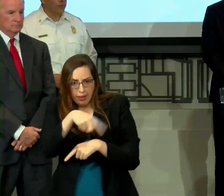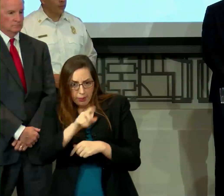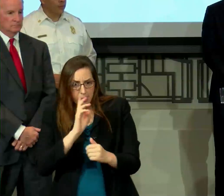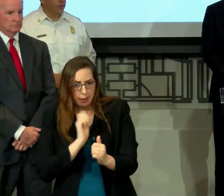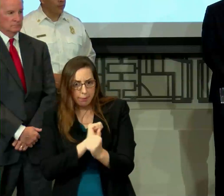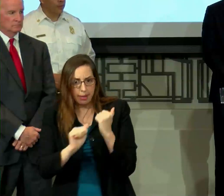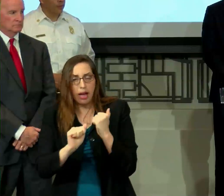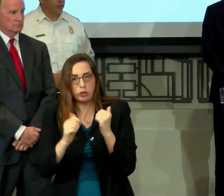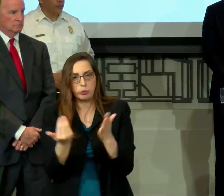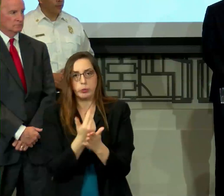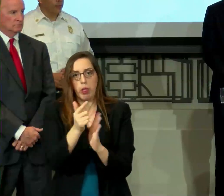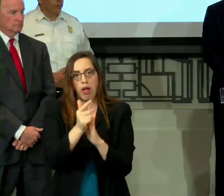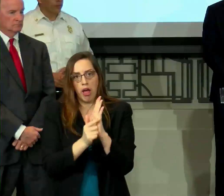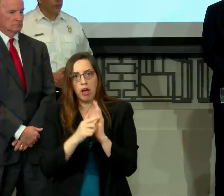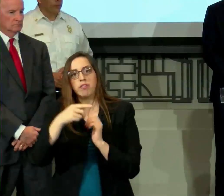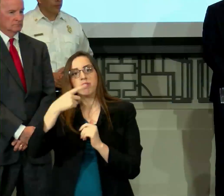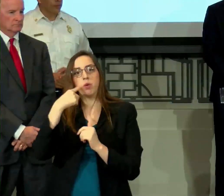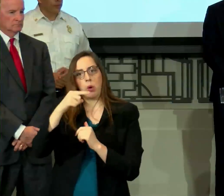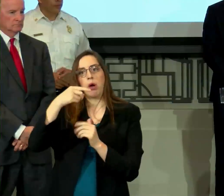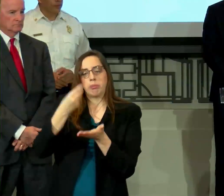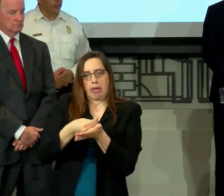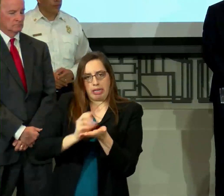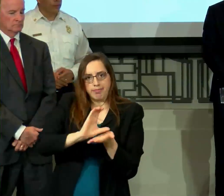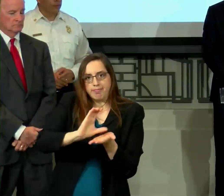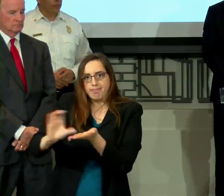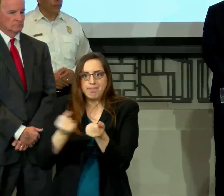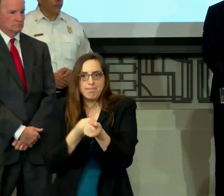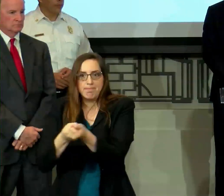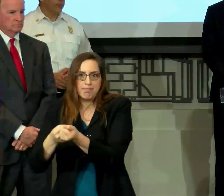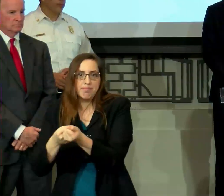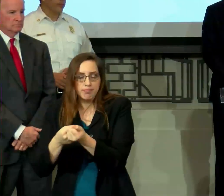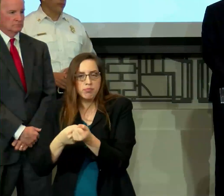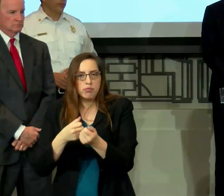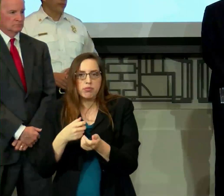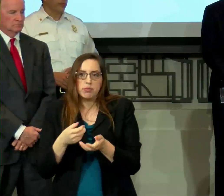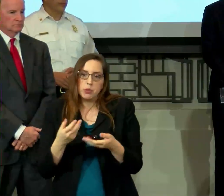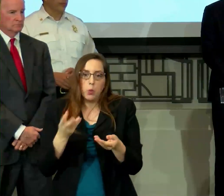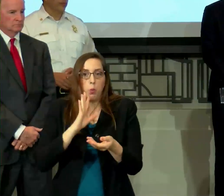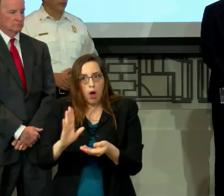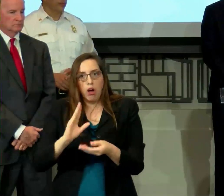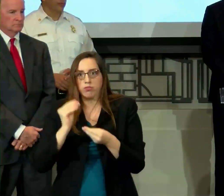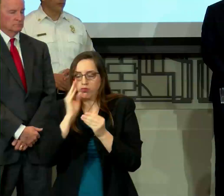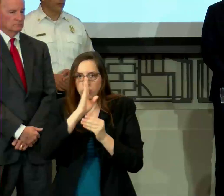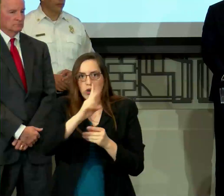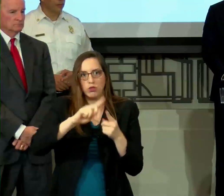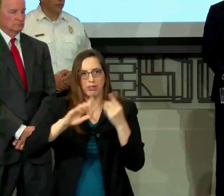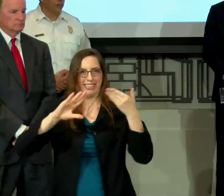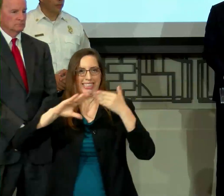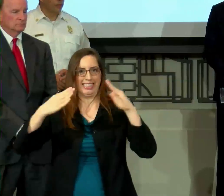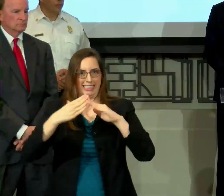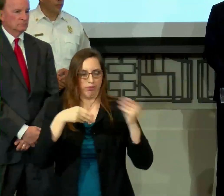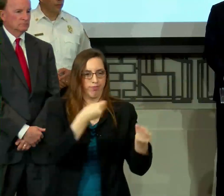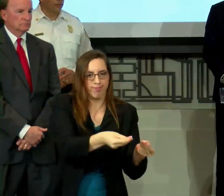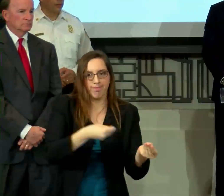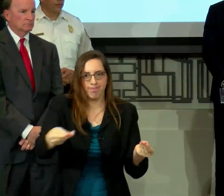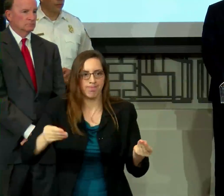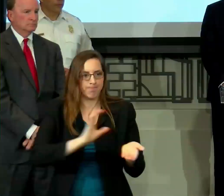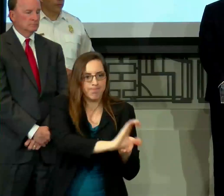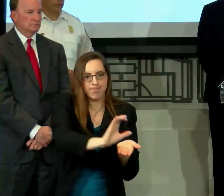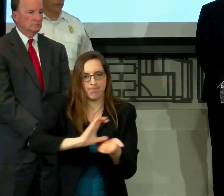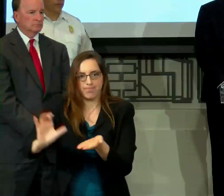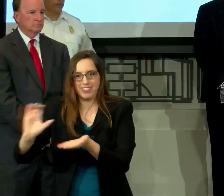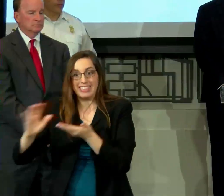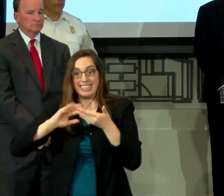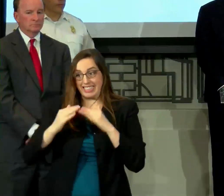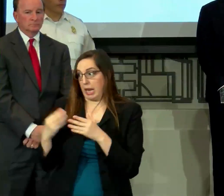pass another stimulus package that will go, go directly to cities to assist cities that are